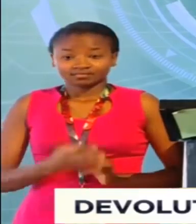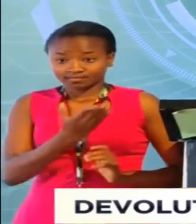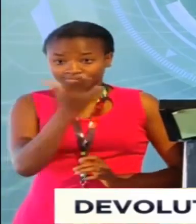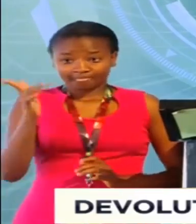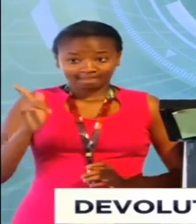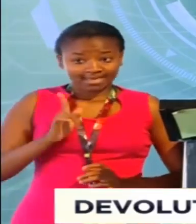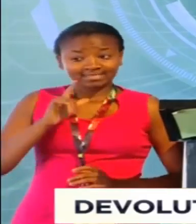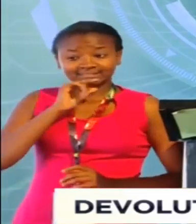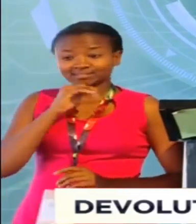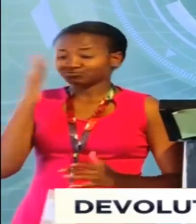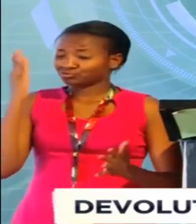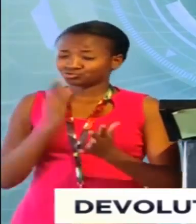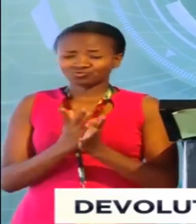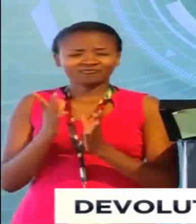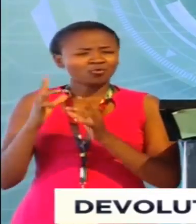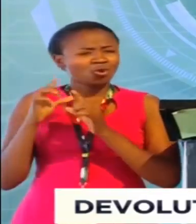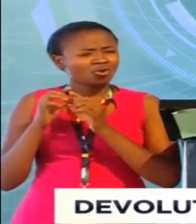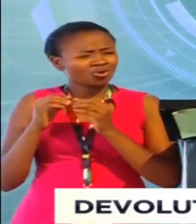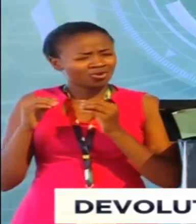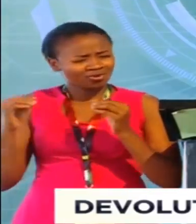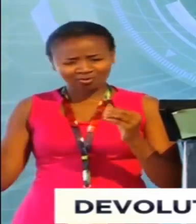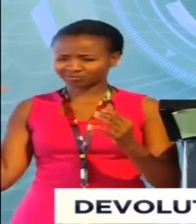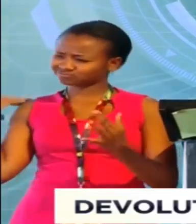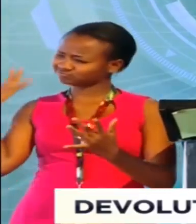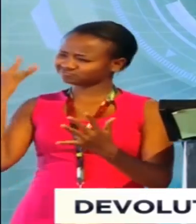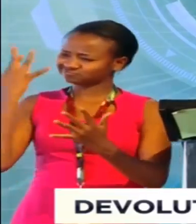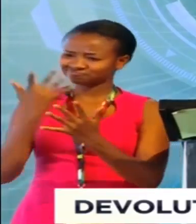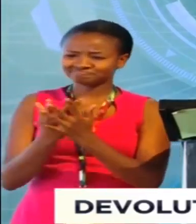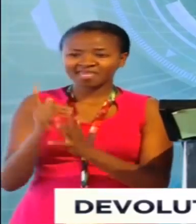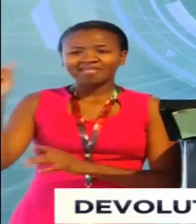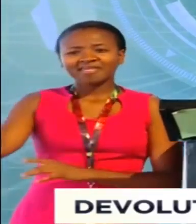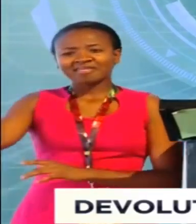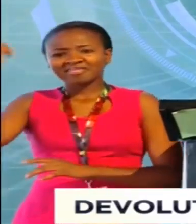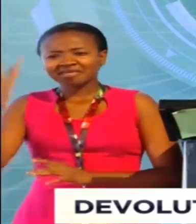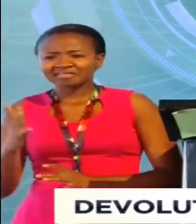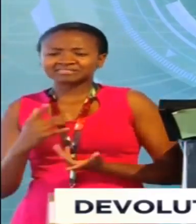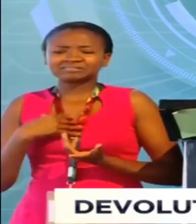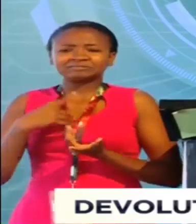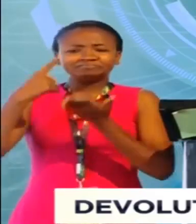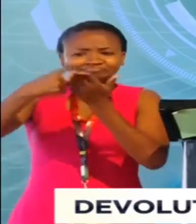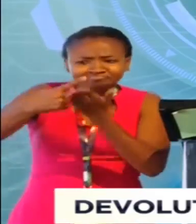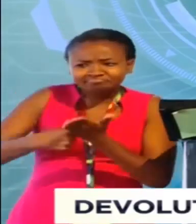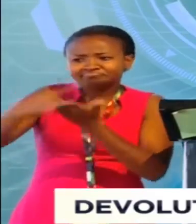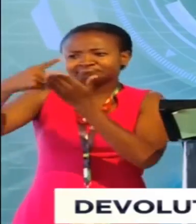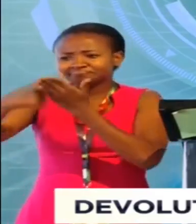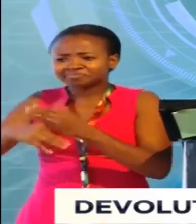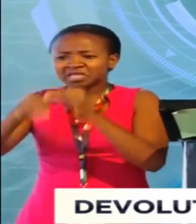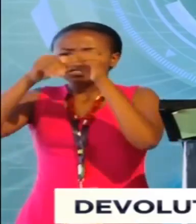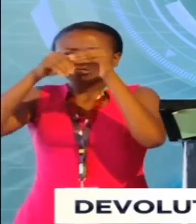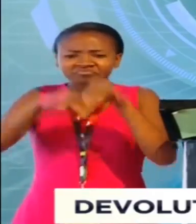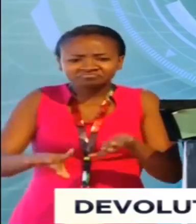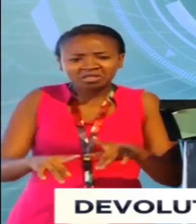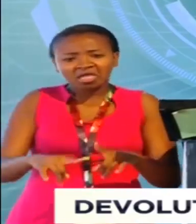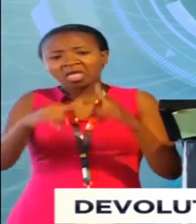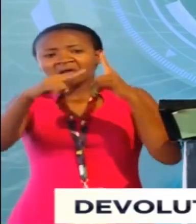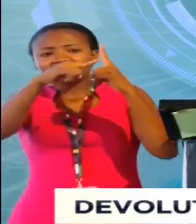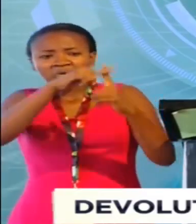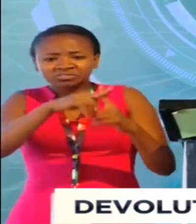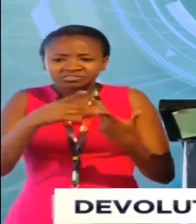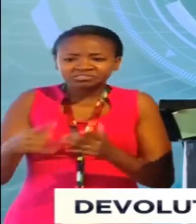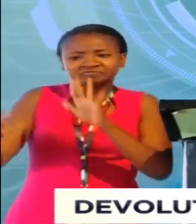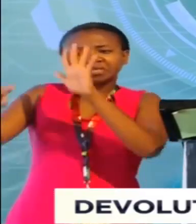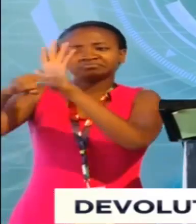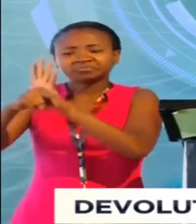Ladies and gentlemen, for so long, Kenyans have been debating devolution, its merits and demerits.